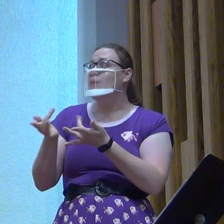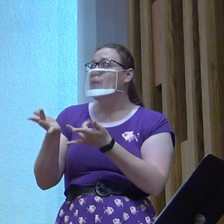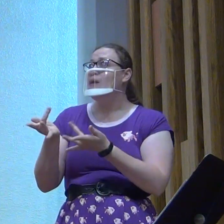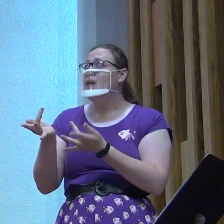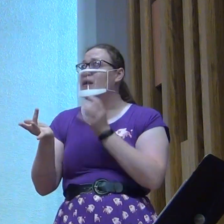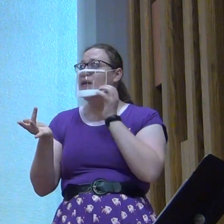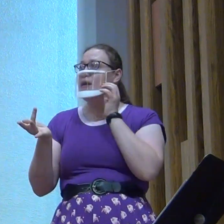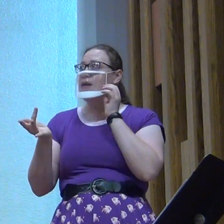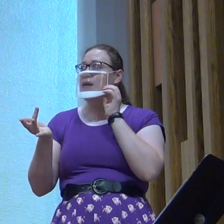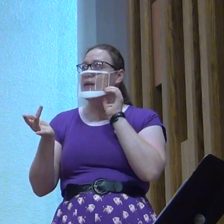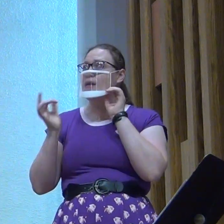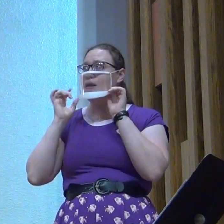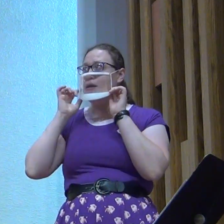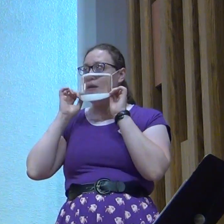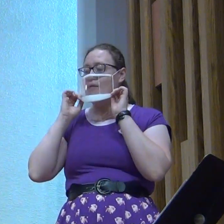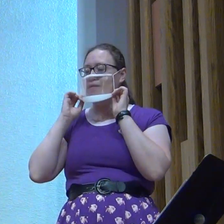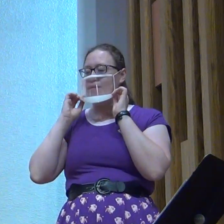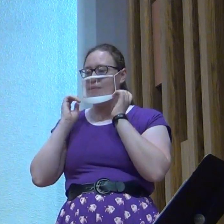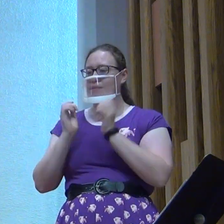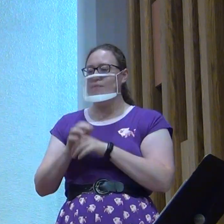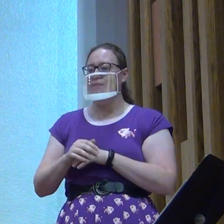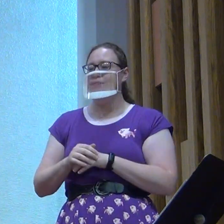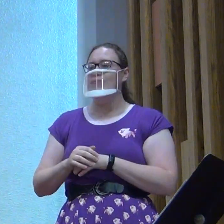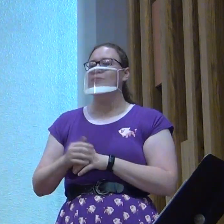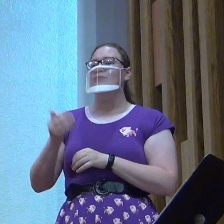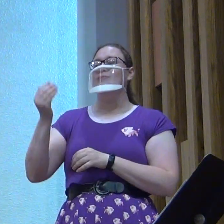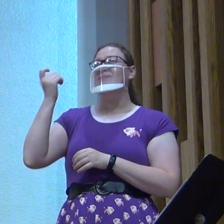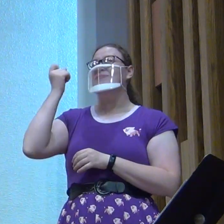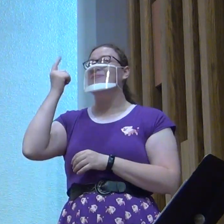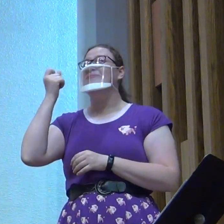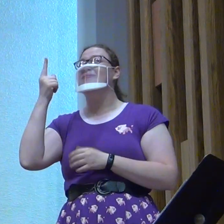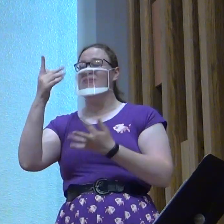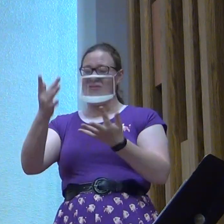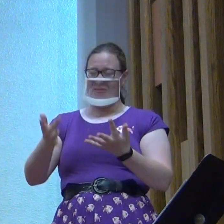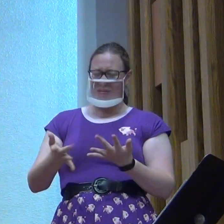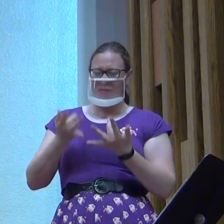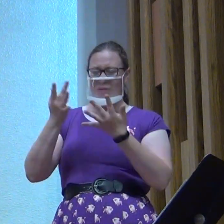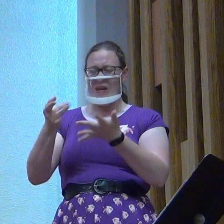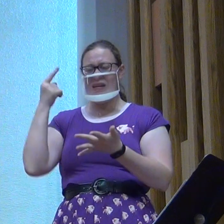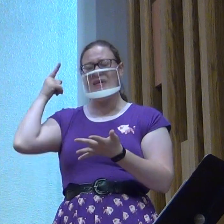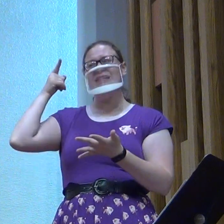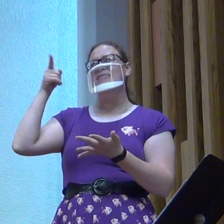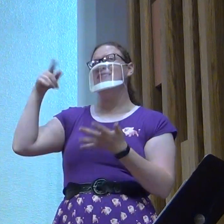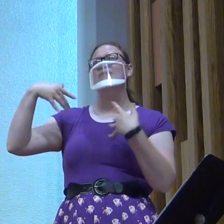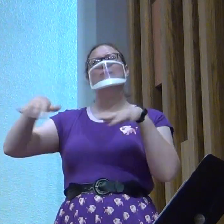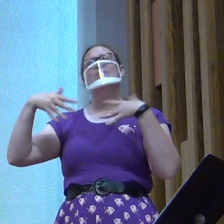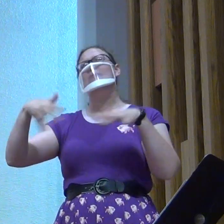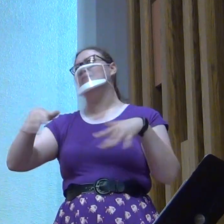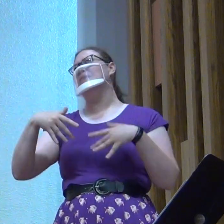And even though it is you, Lord, waiting is still hard for us.